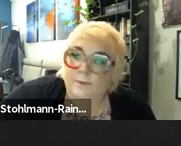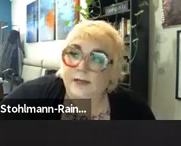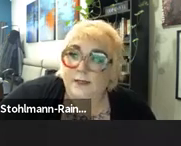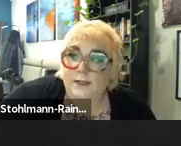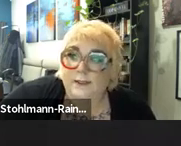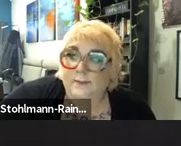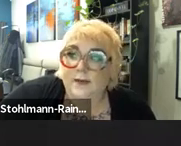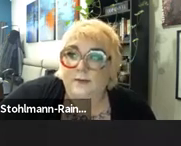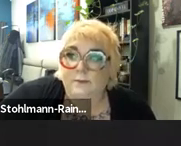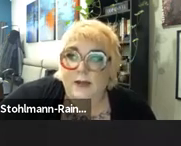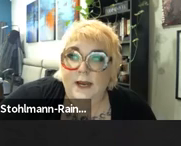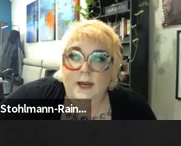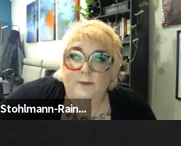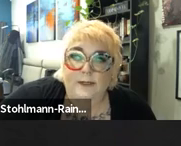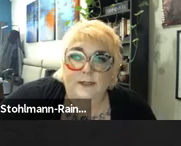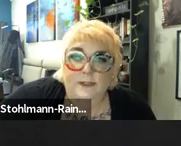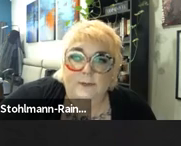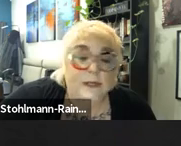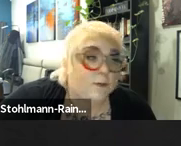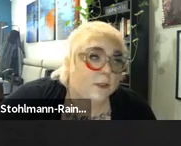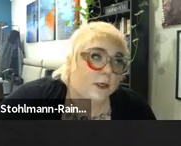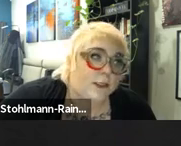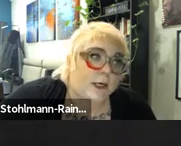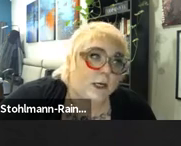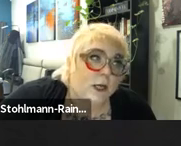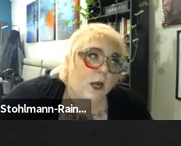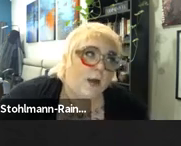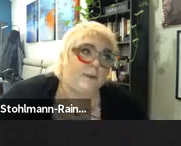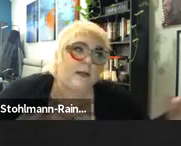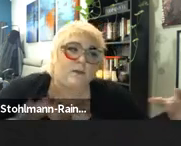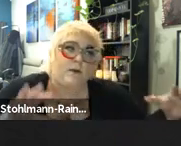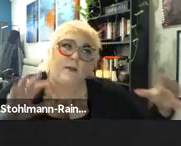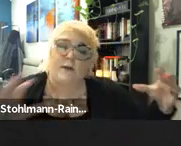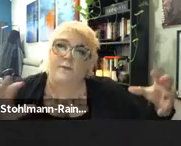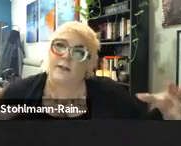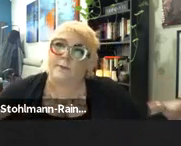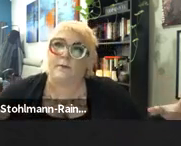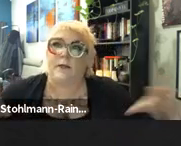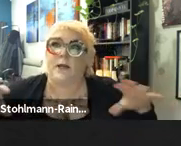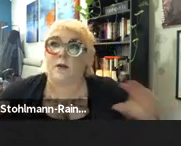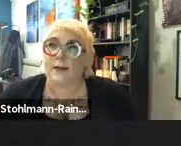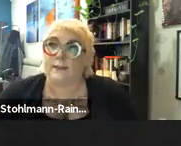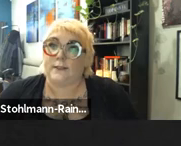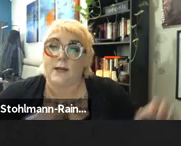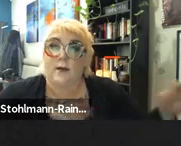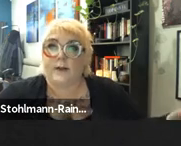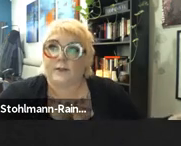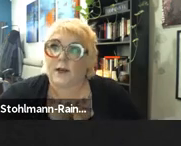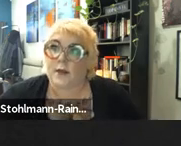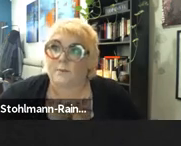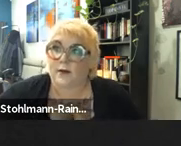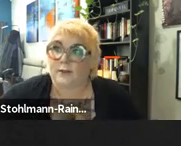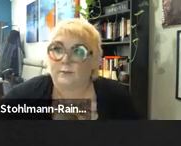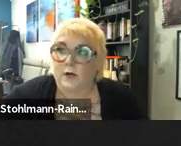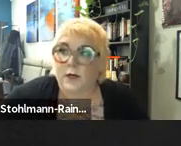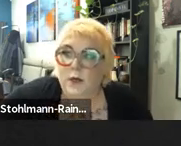concern potentially some safety planning and potentially means restriction and so that's sort of the difference between like a crisis line intervention